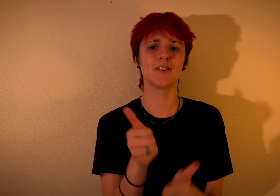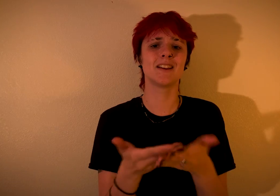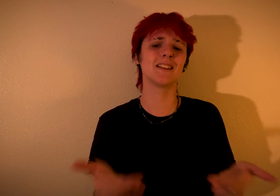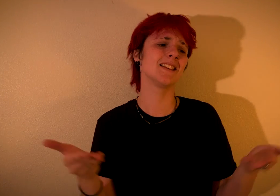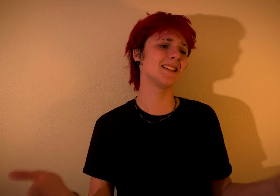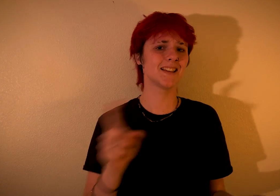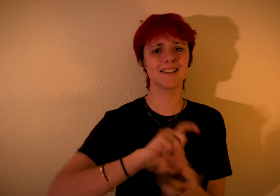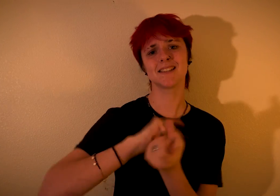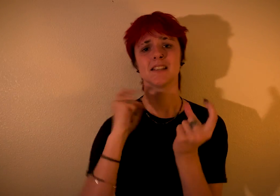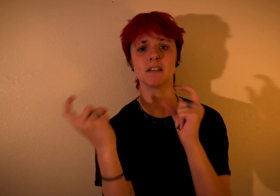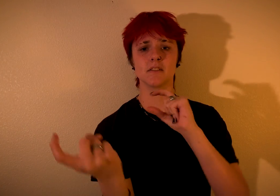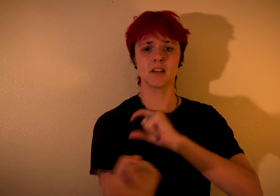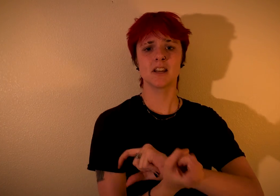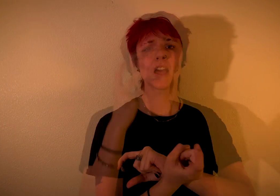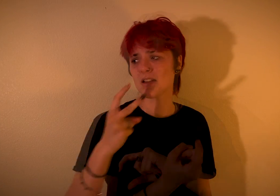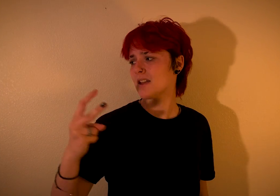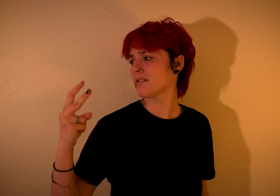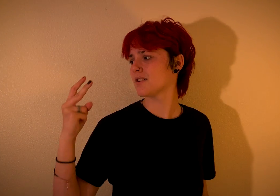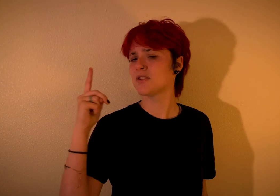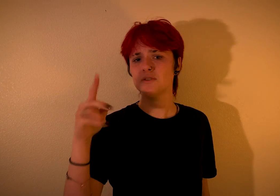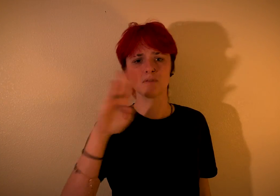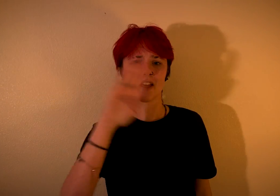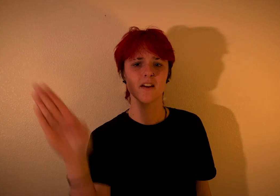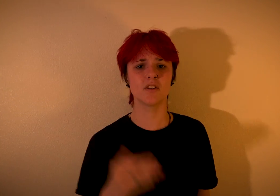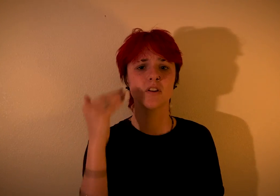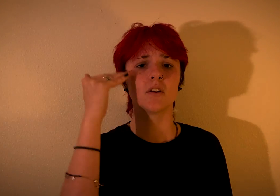Everything is different now. Images you never knew.